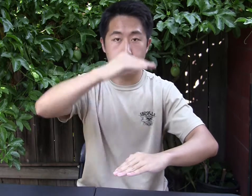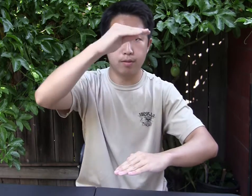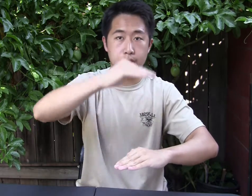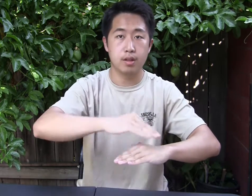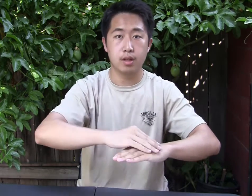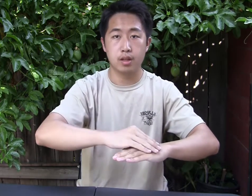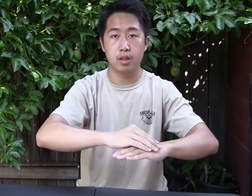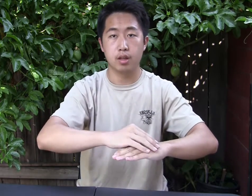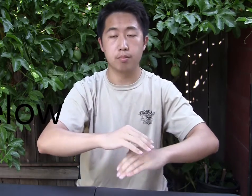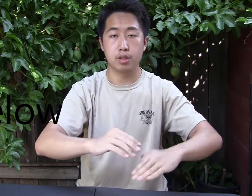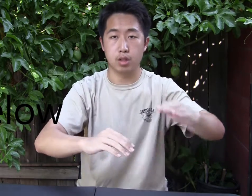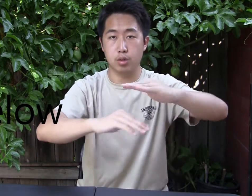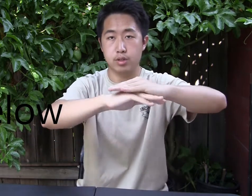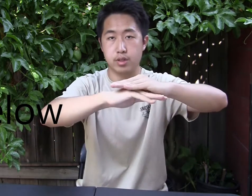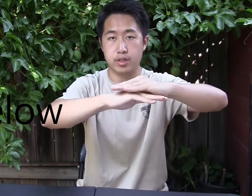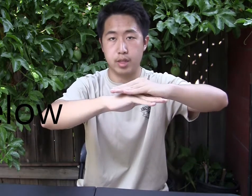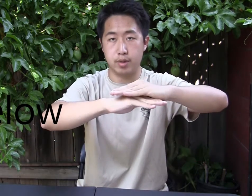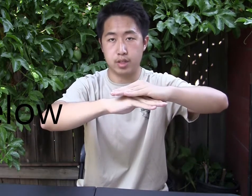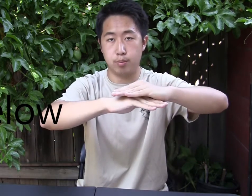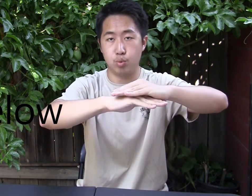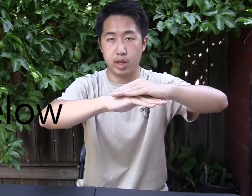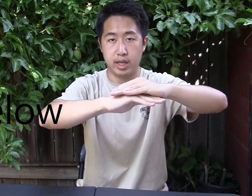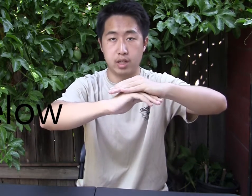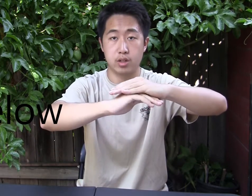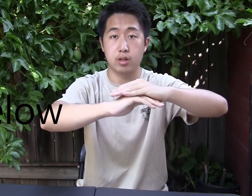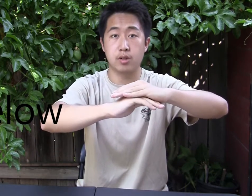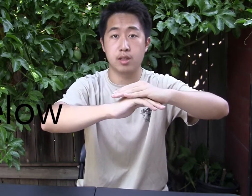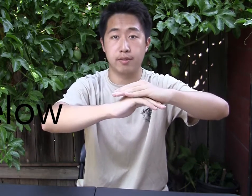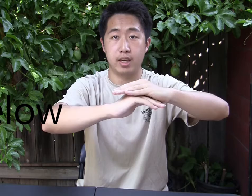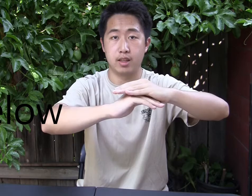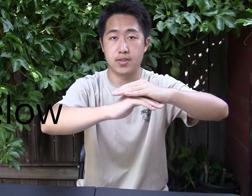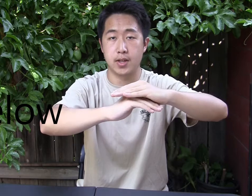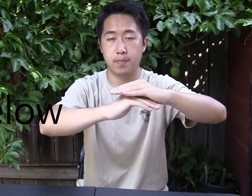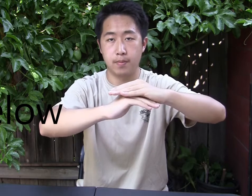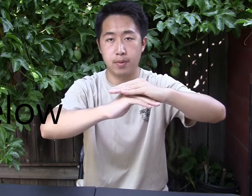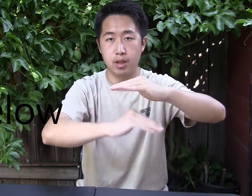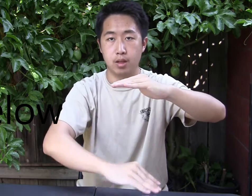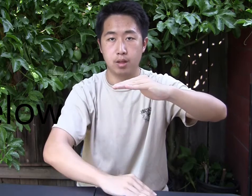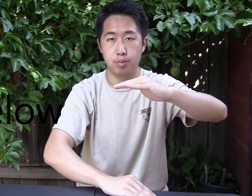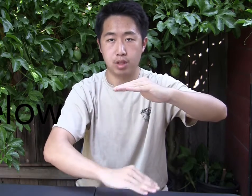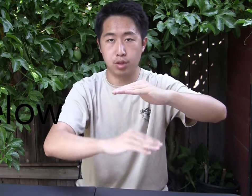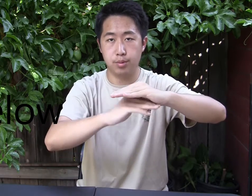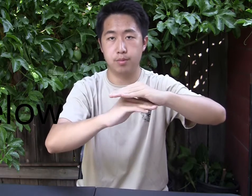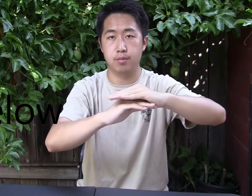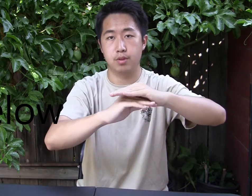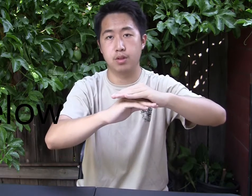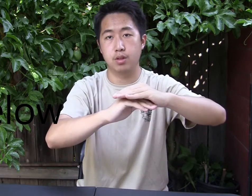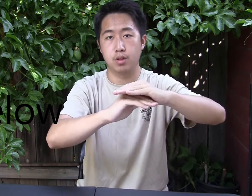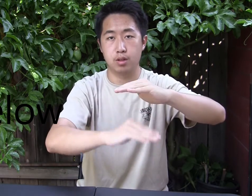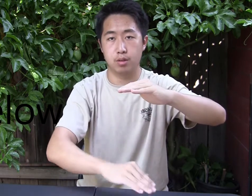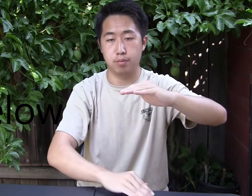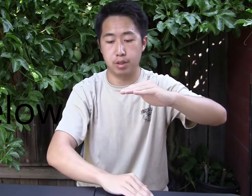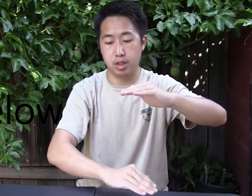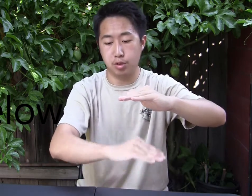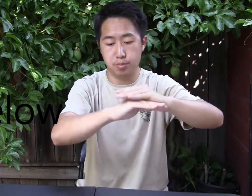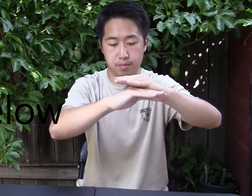Above. Below is the same, except right hand is under the left hand this time. Below. Below.